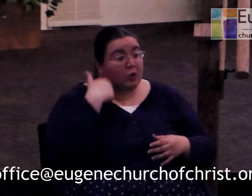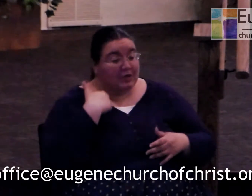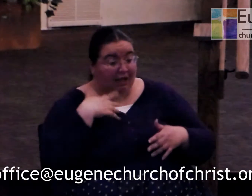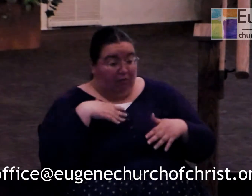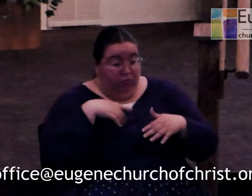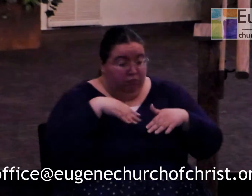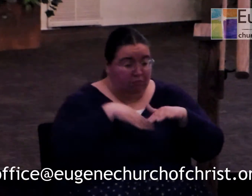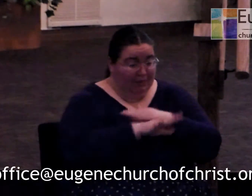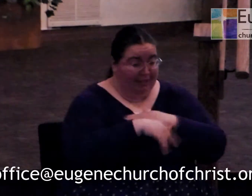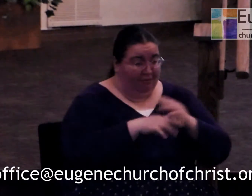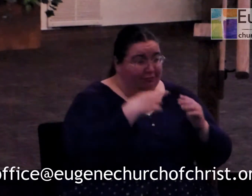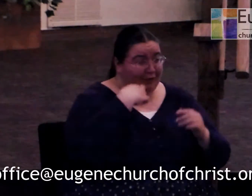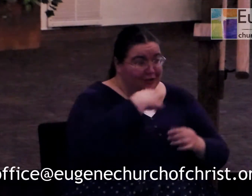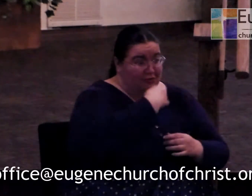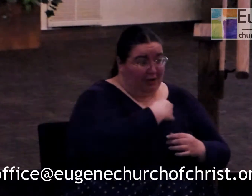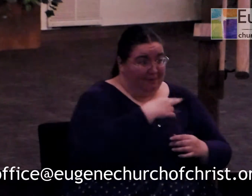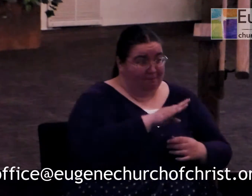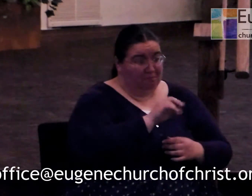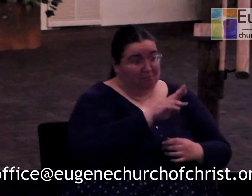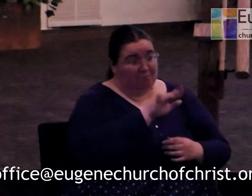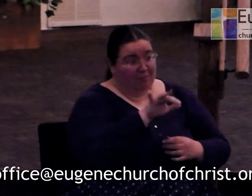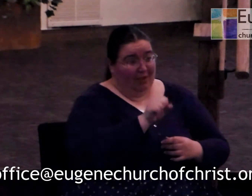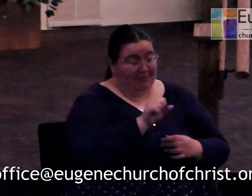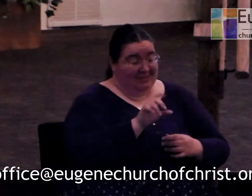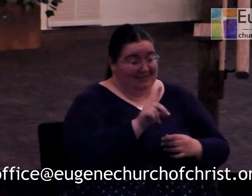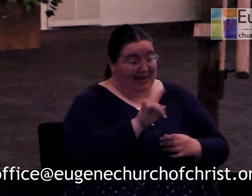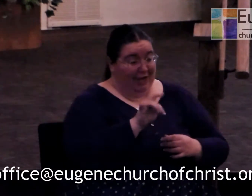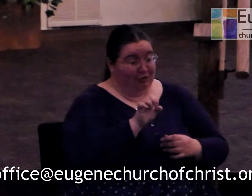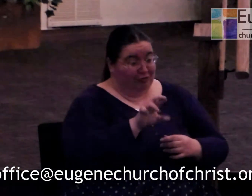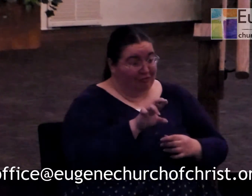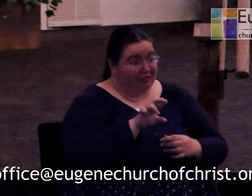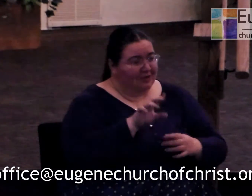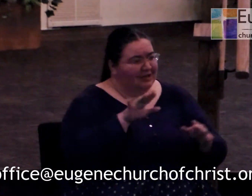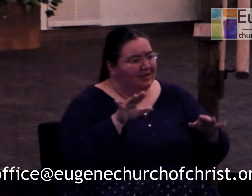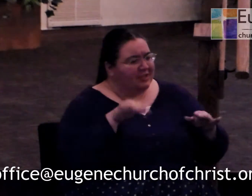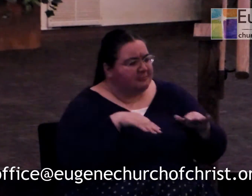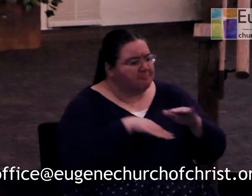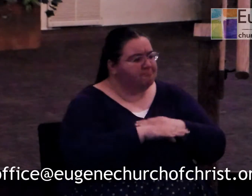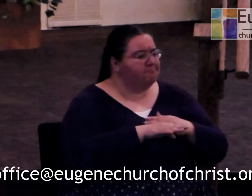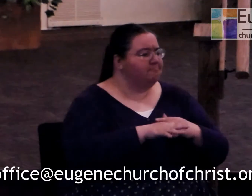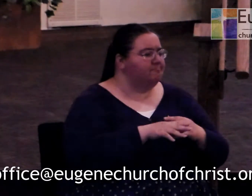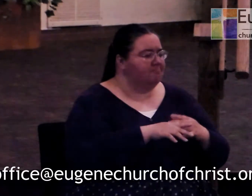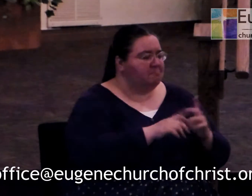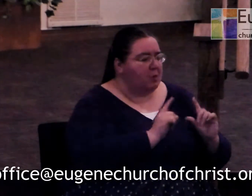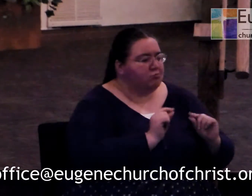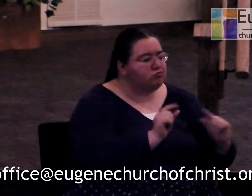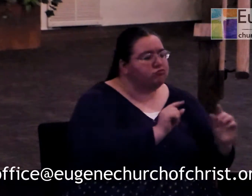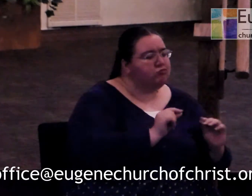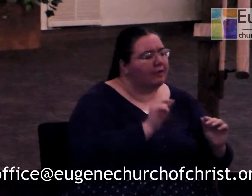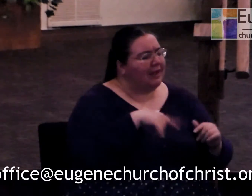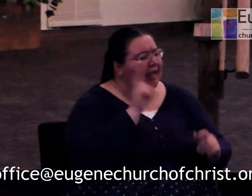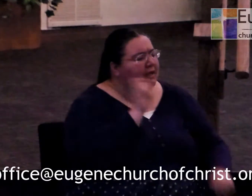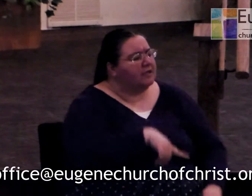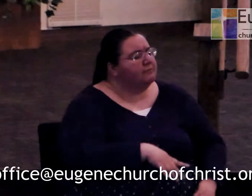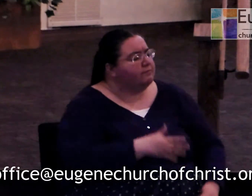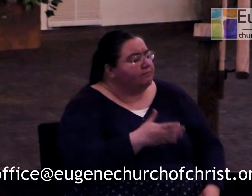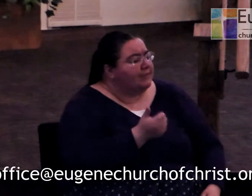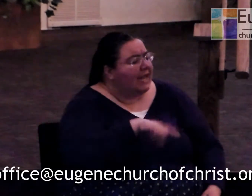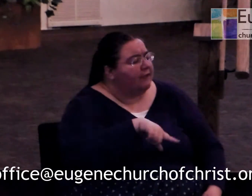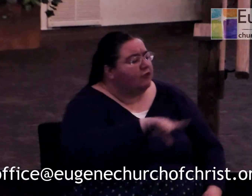politics, and asked them who the public speakers were, I don't know if I would have found one. There were guys coming in off their tractors. There were guys